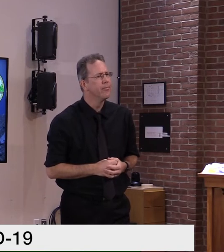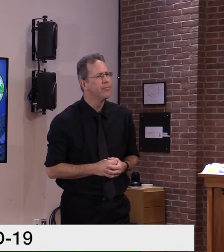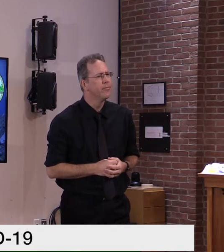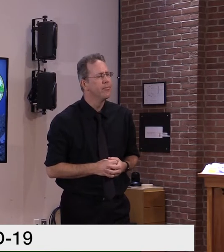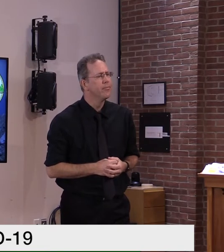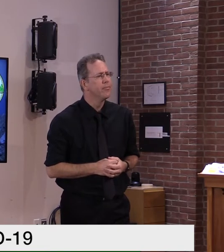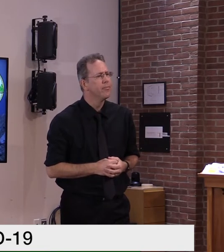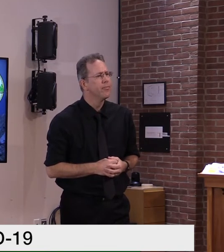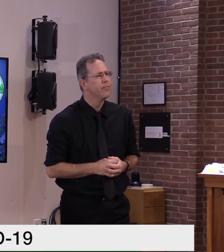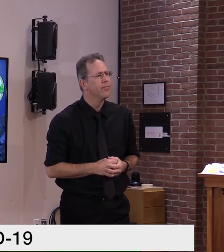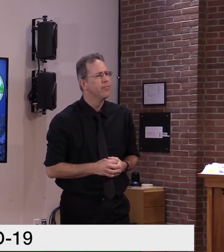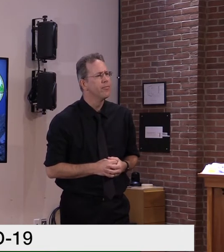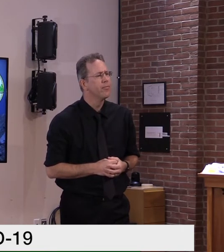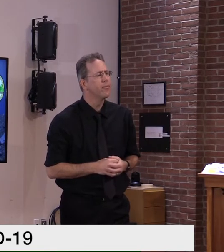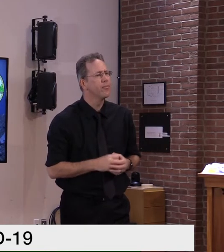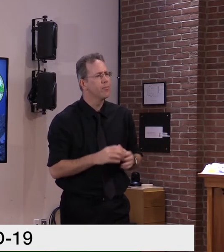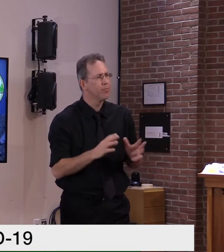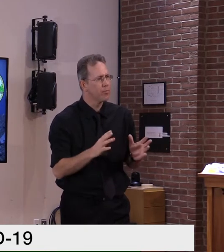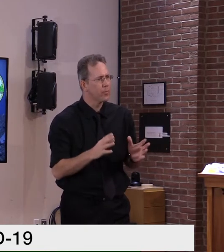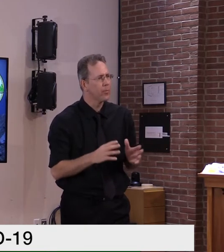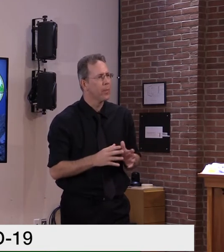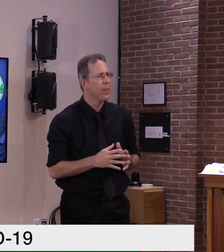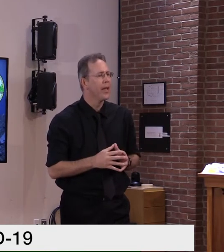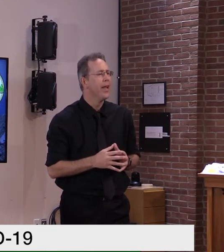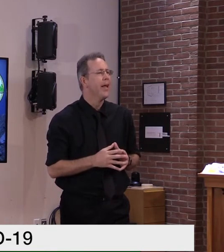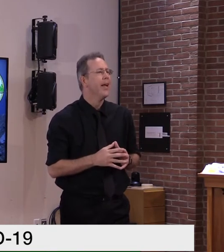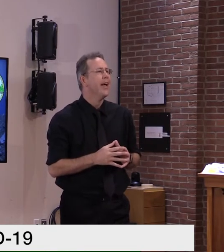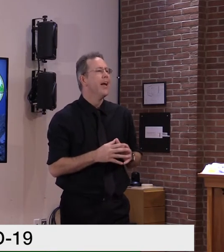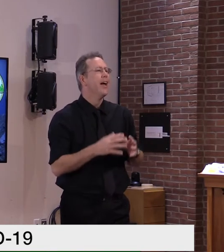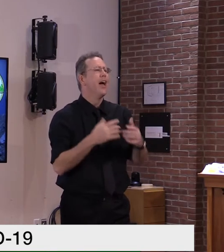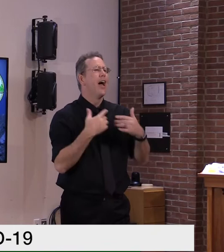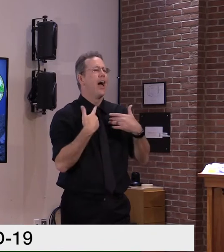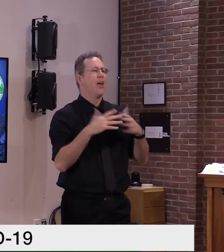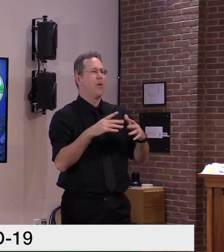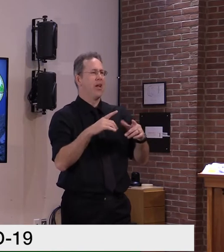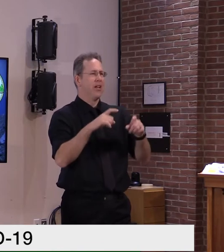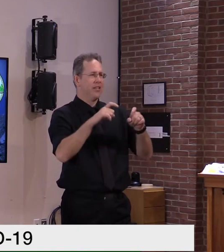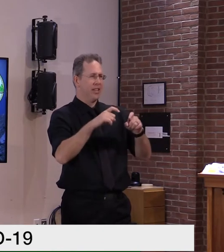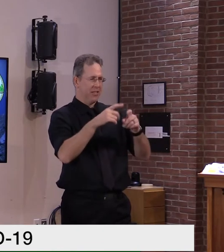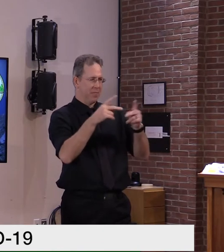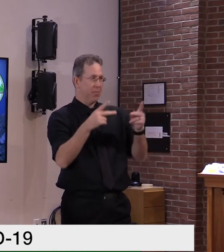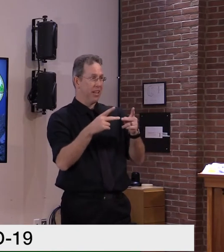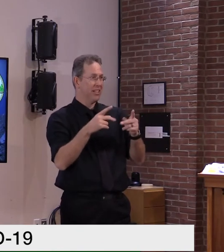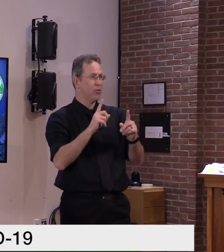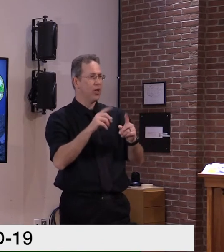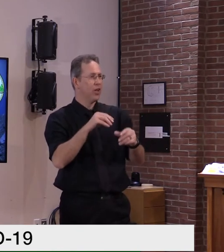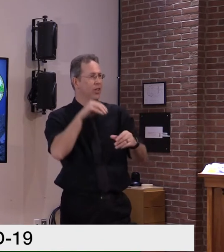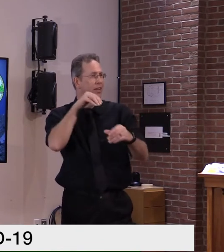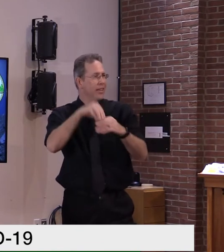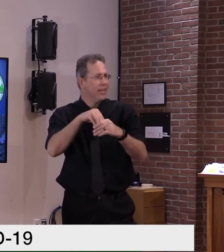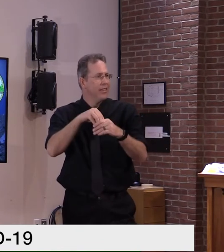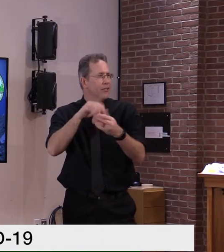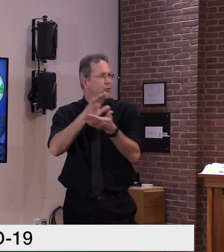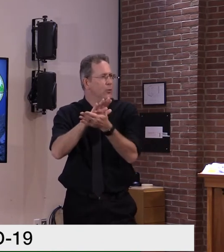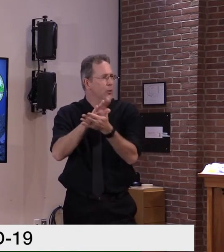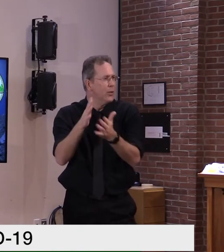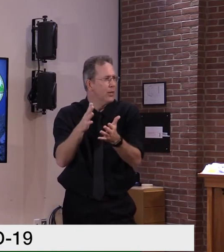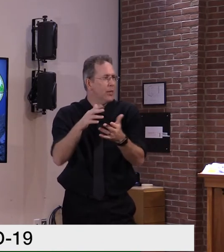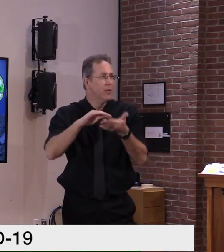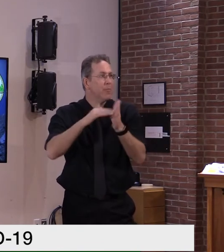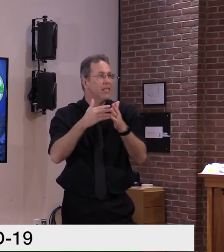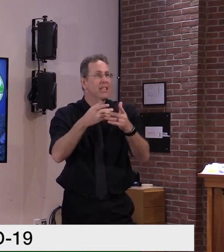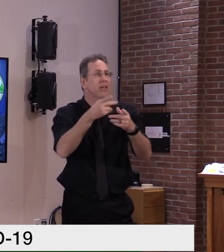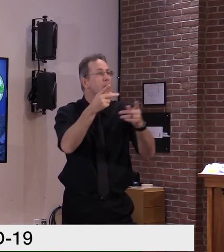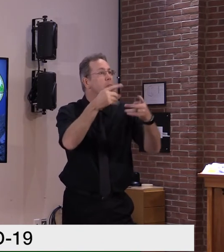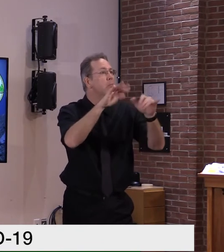outside of the schools, primarily because we do not want to introduce any COVID cases within the schools. So we try to keep